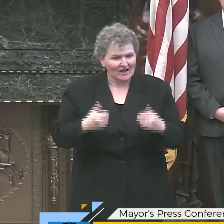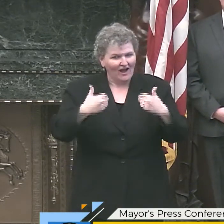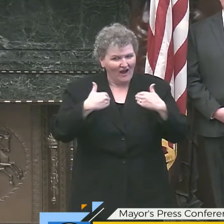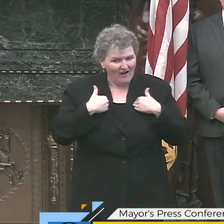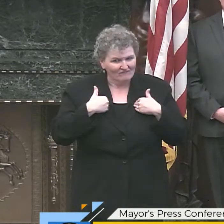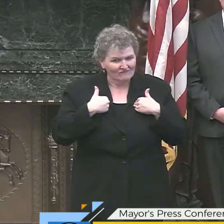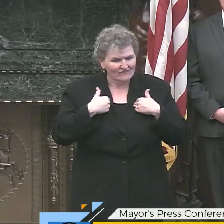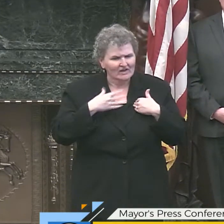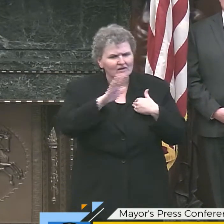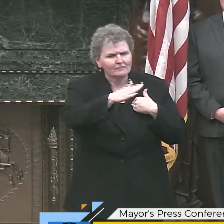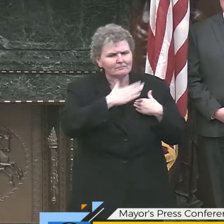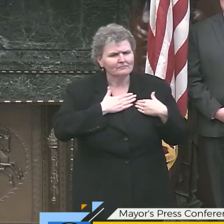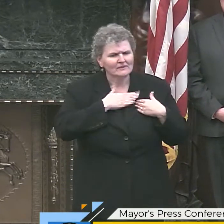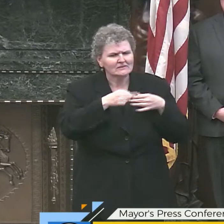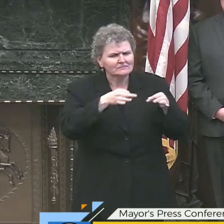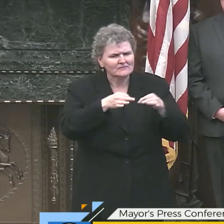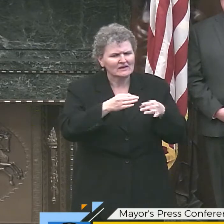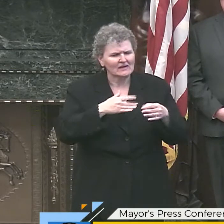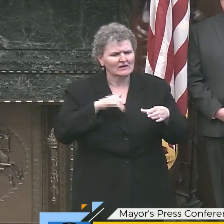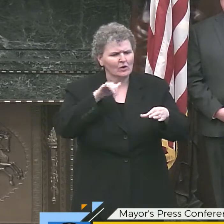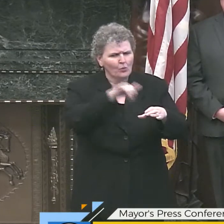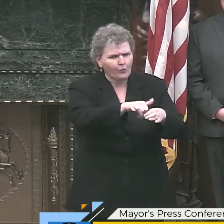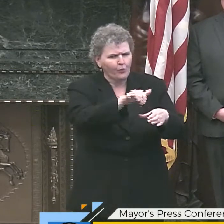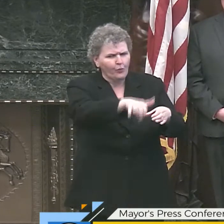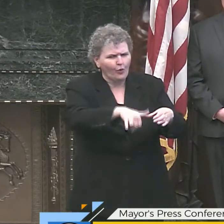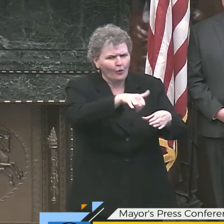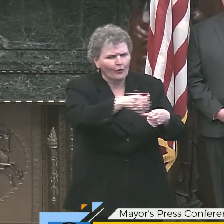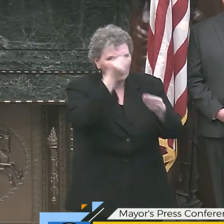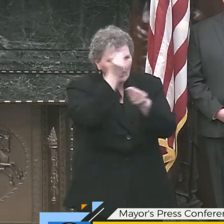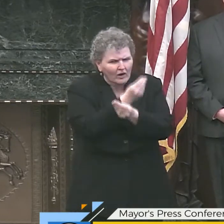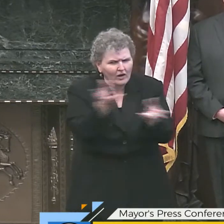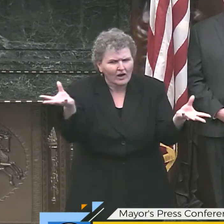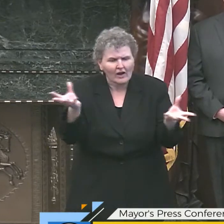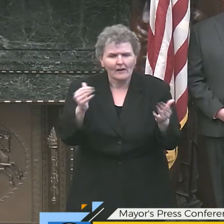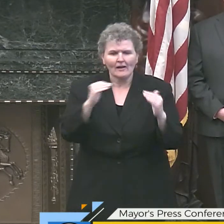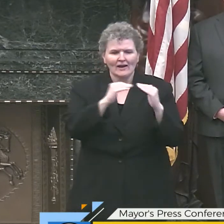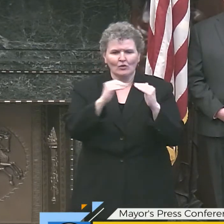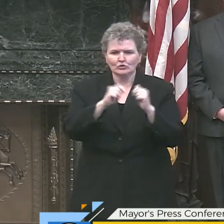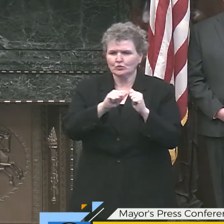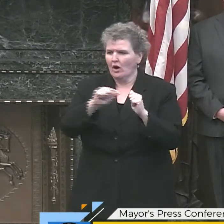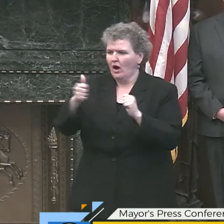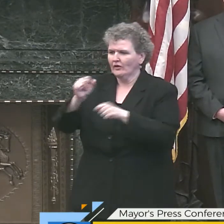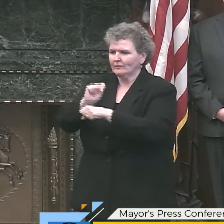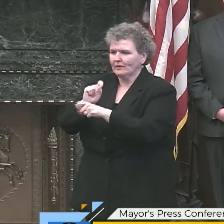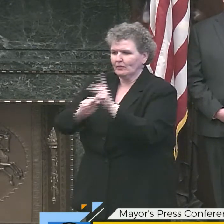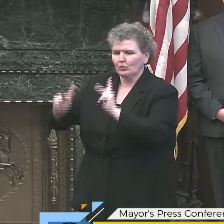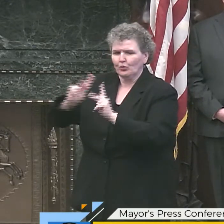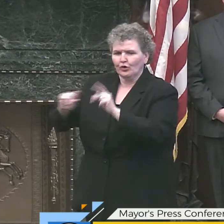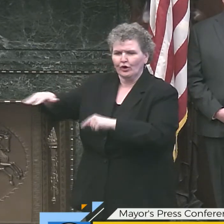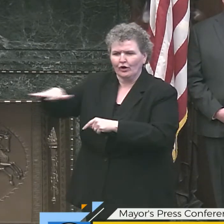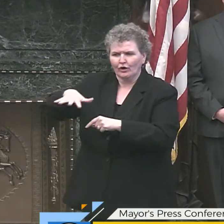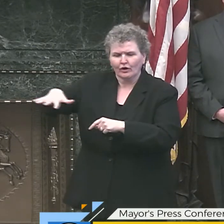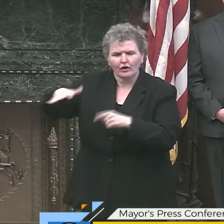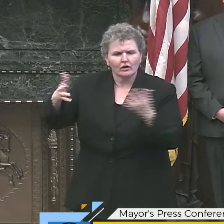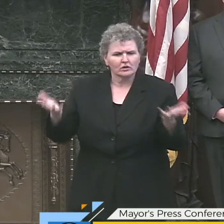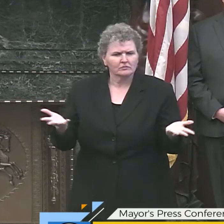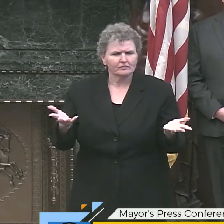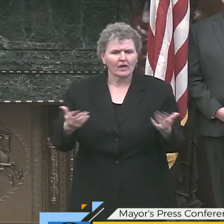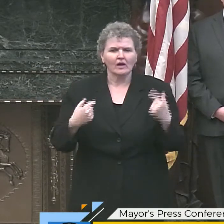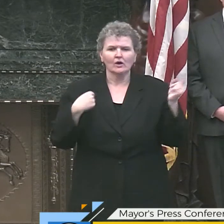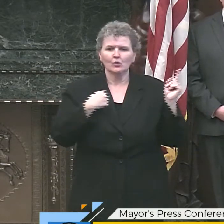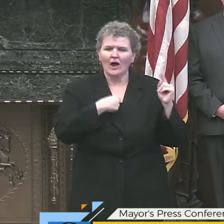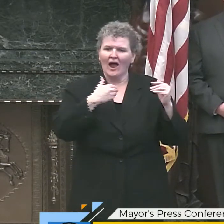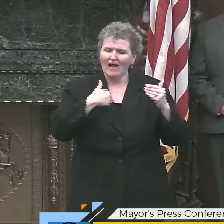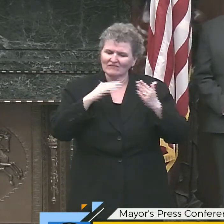for quarantine and notifying employees that they came in contact with? Yeah, so if we have had city employees